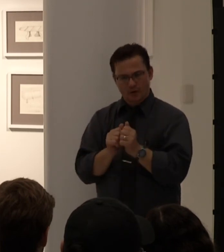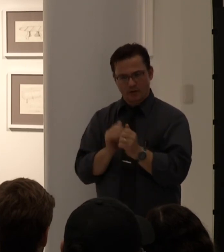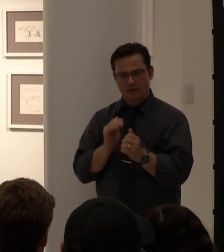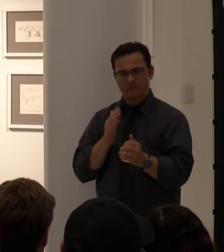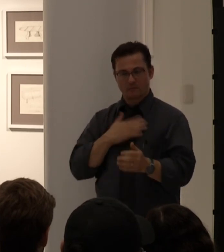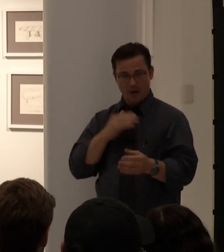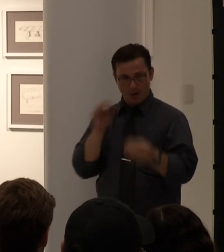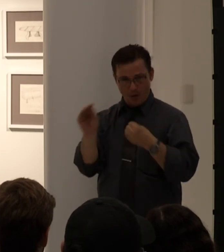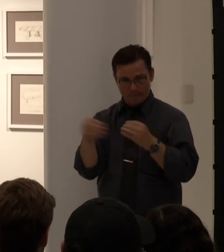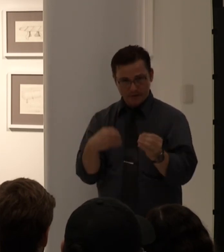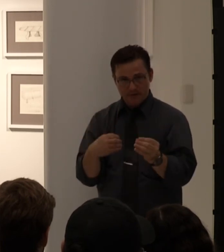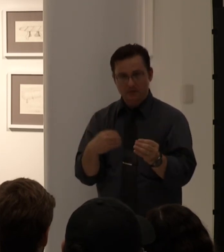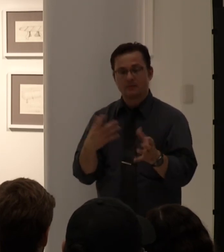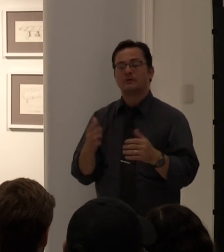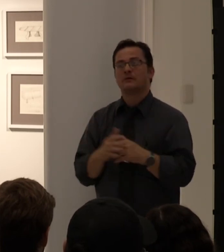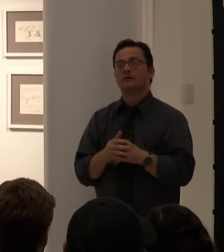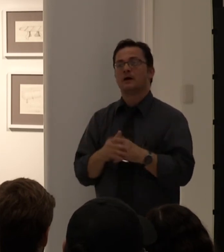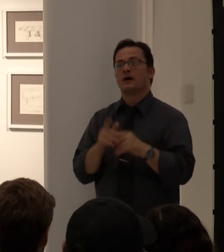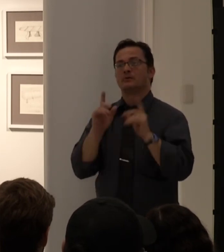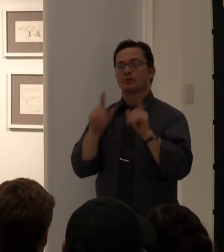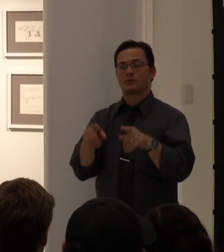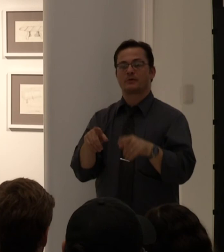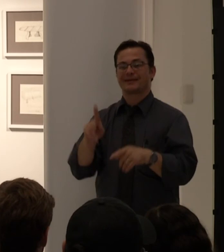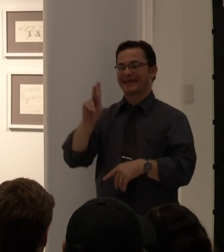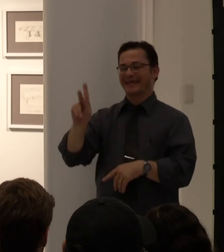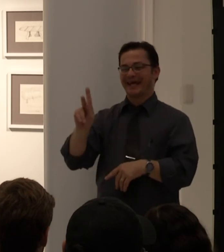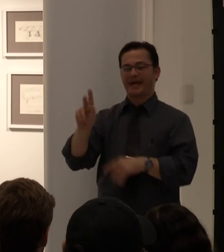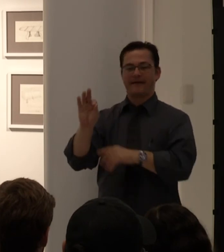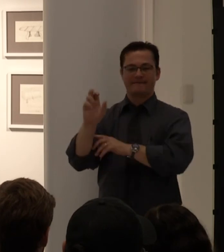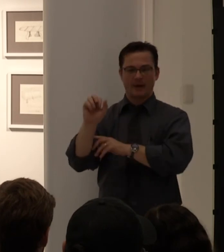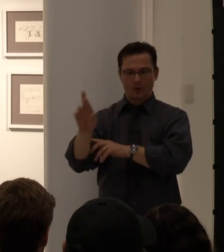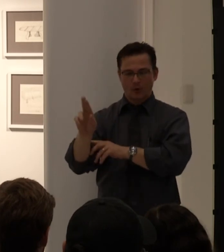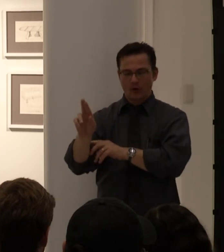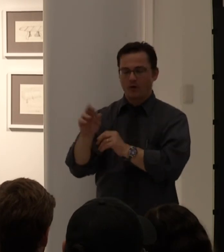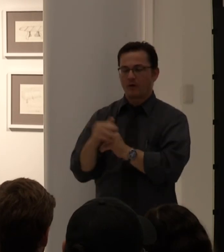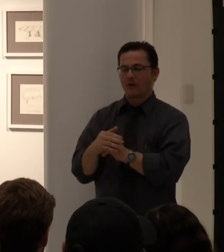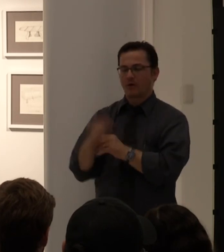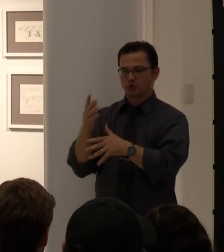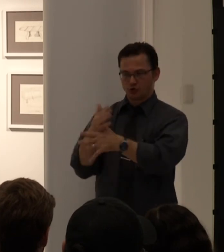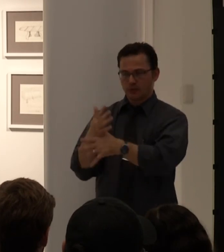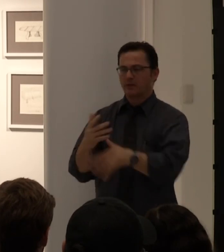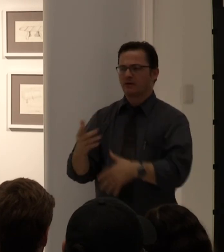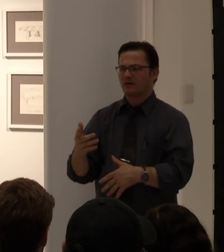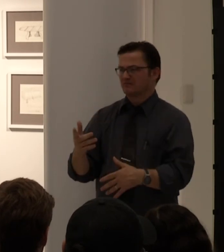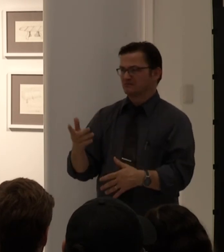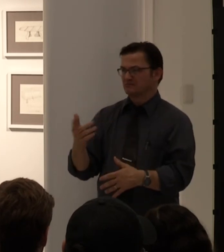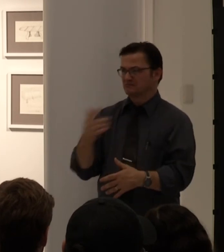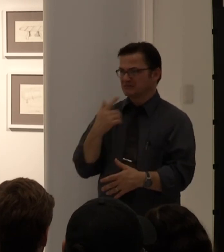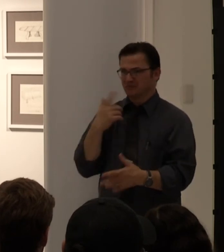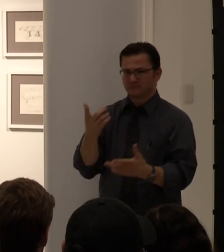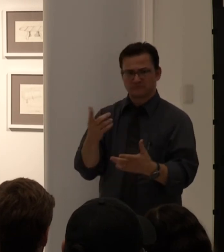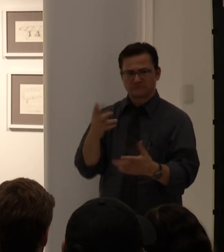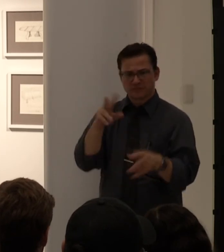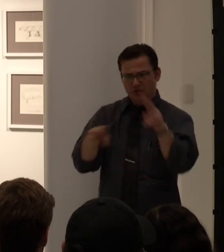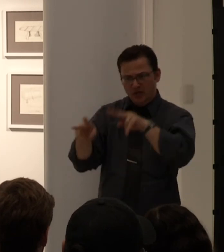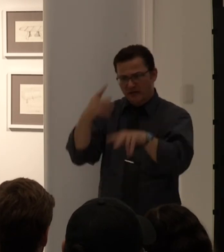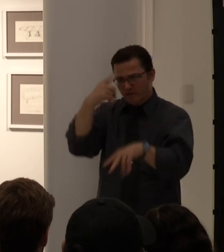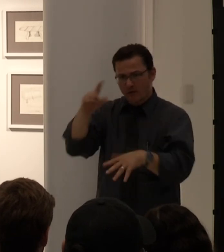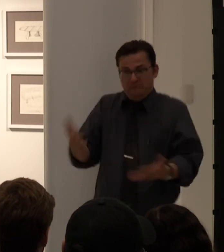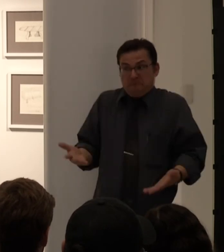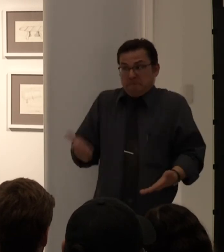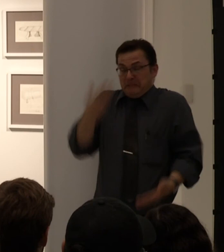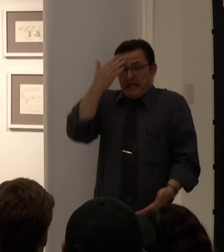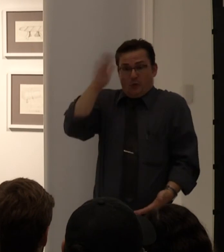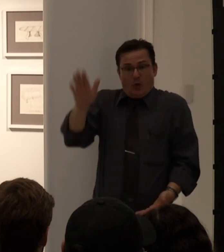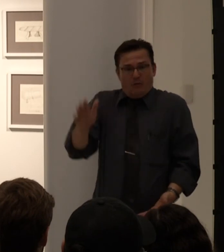office that I was going to the K Fair, and that somebody said, well, what are you looking for? And I said, I don't know.